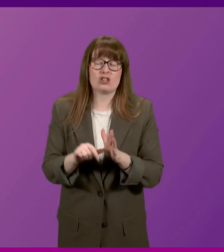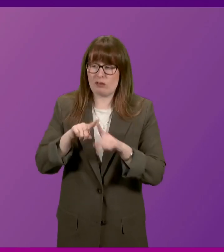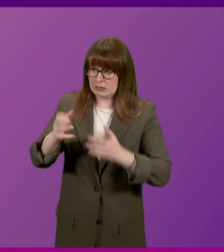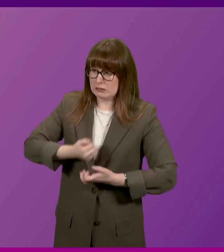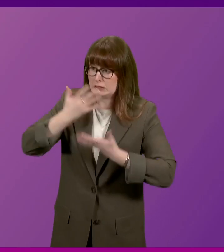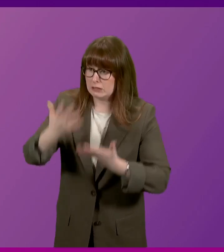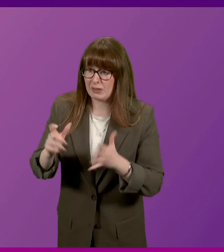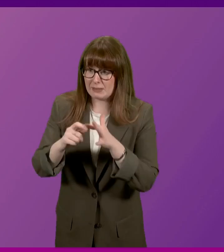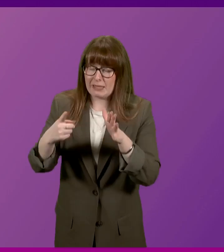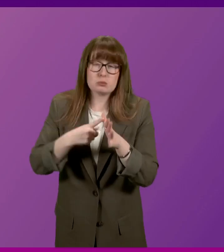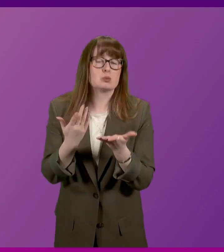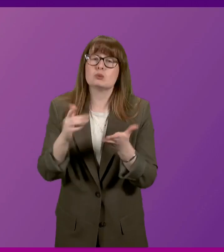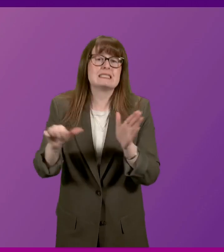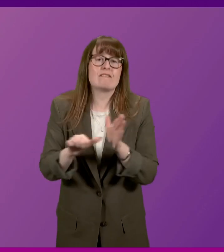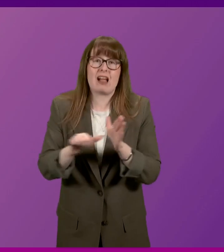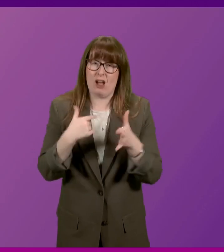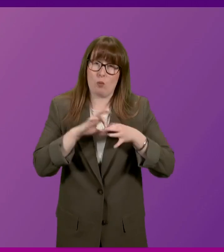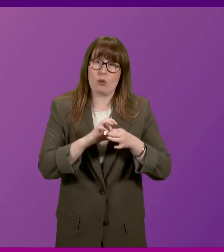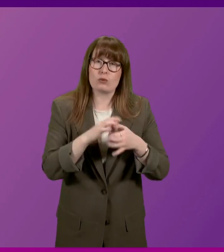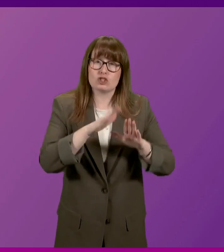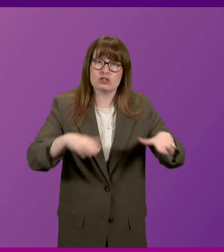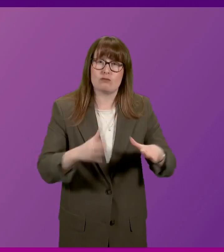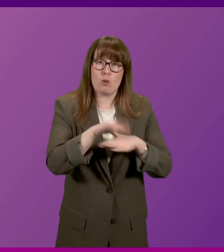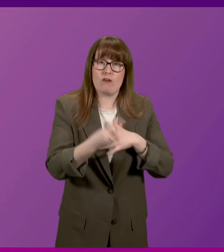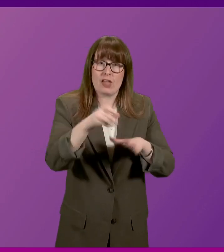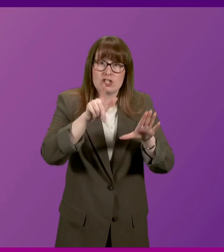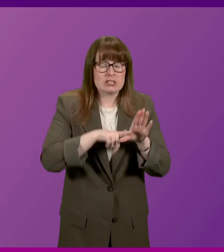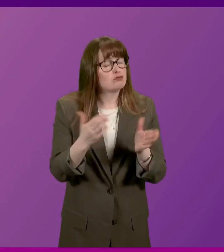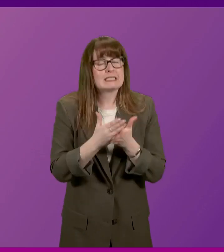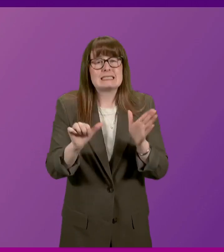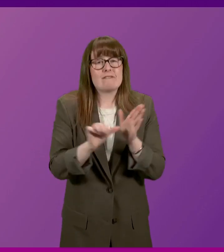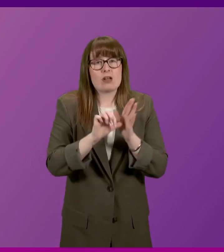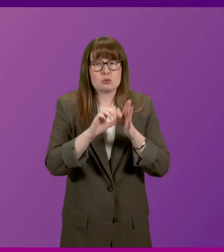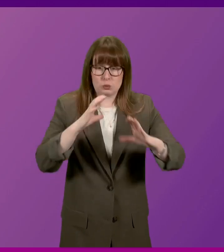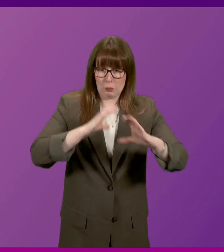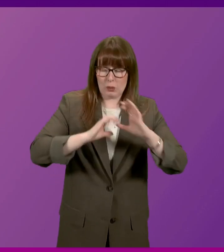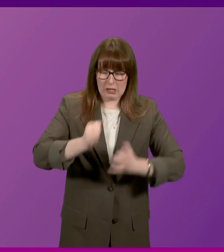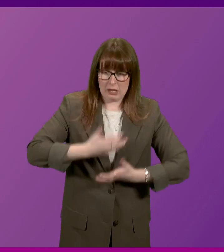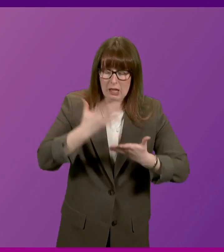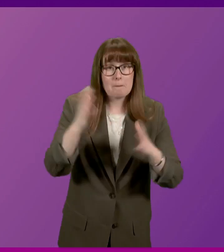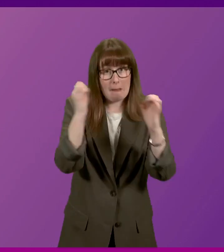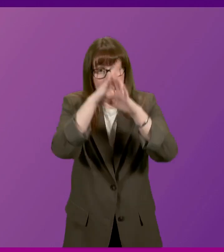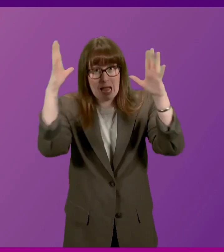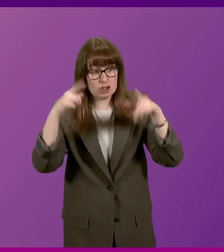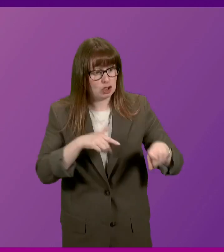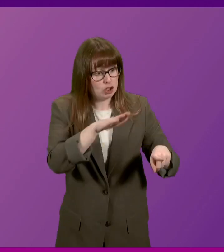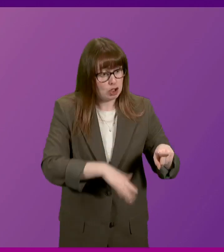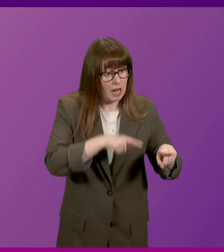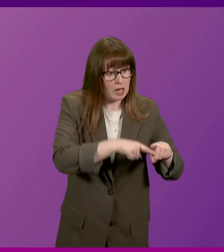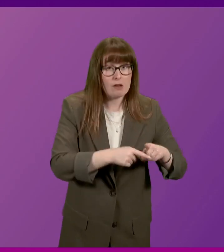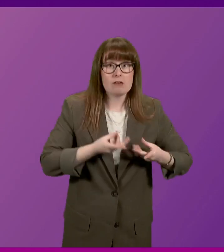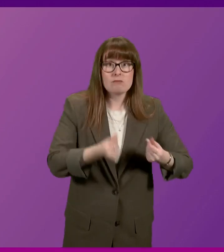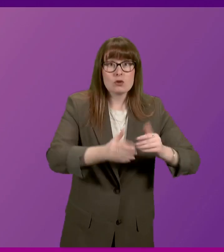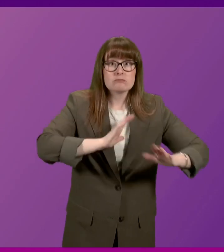worked with children for 30 years. It's really difficult for mothers and children to communicate. Now imagine if that child isn't eloquent in